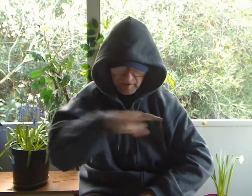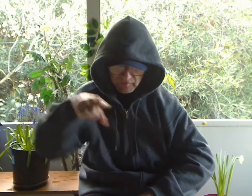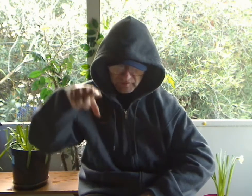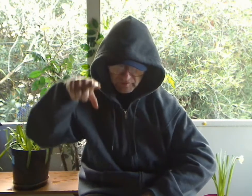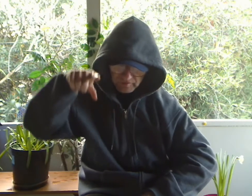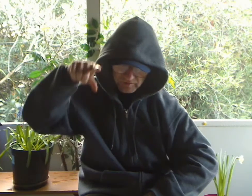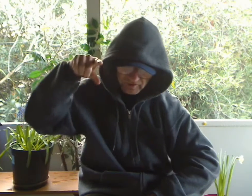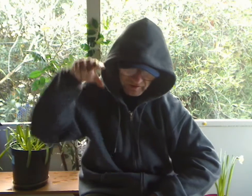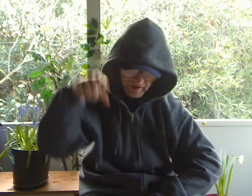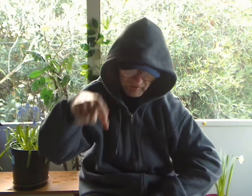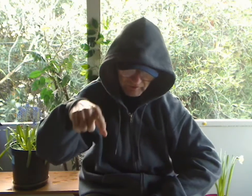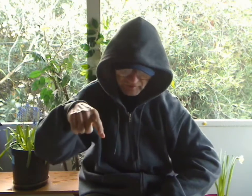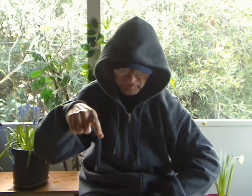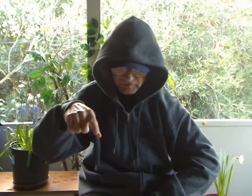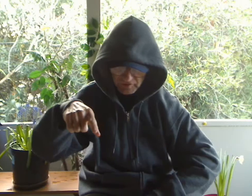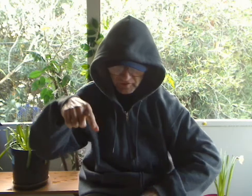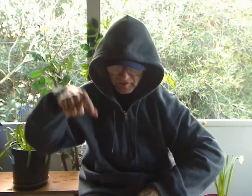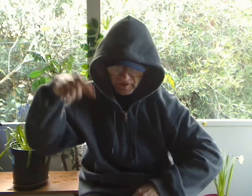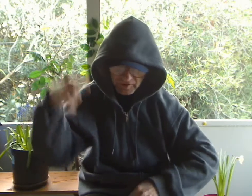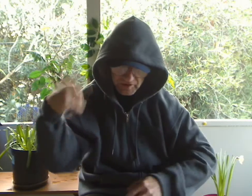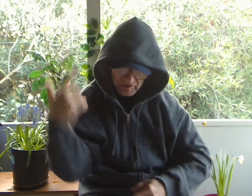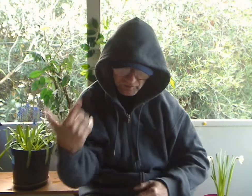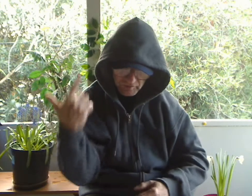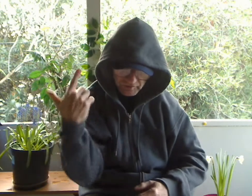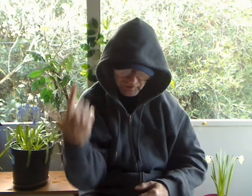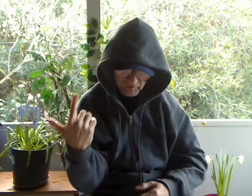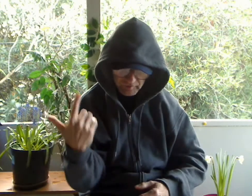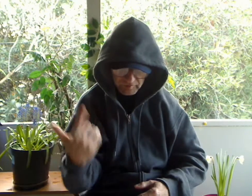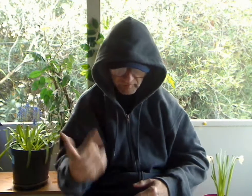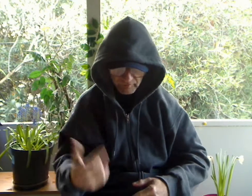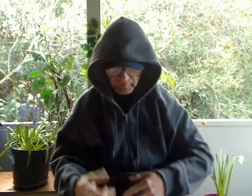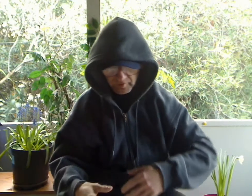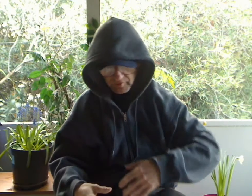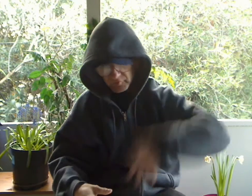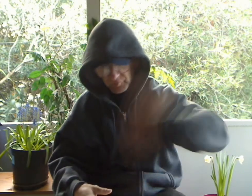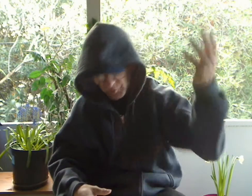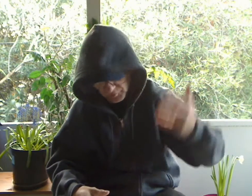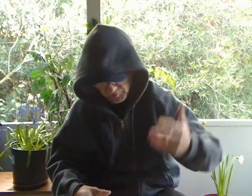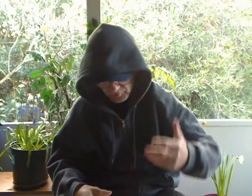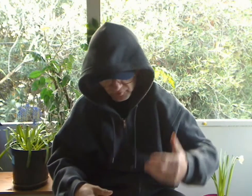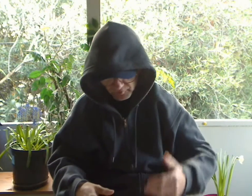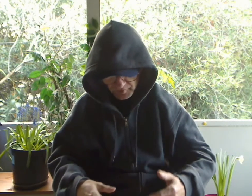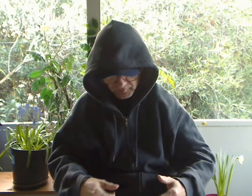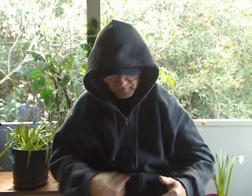Even an inheritance unto Israel as servants, for His mercy endures forever.